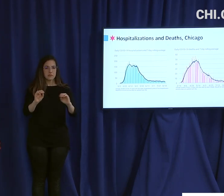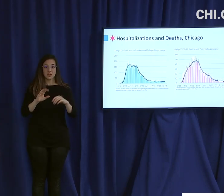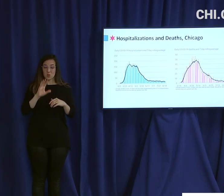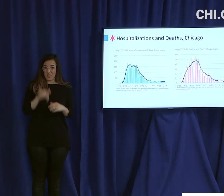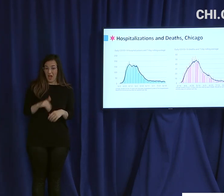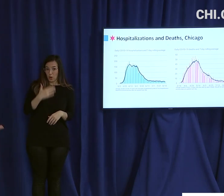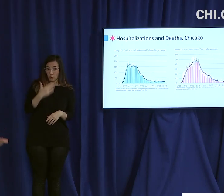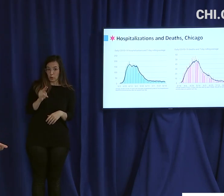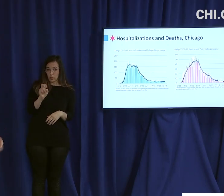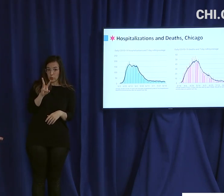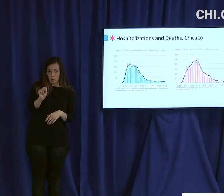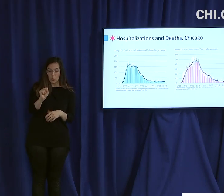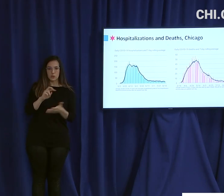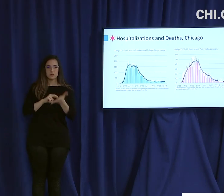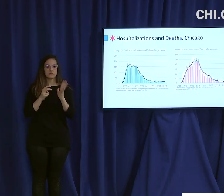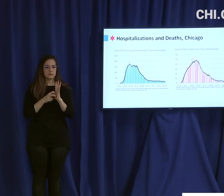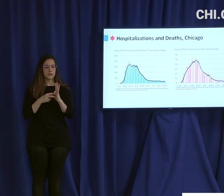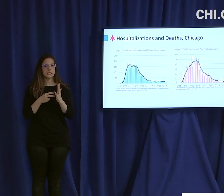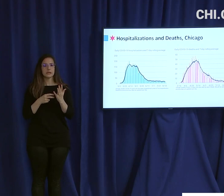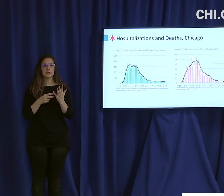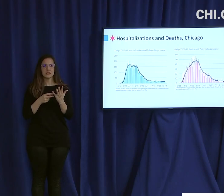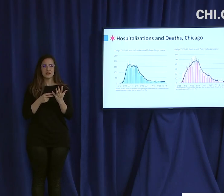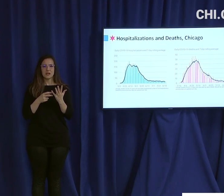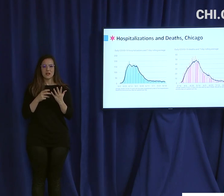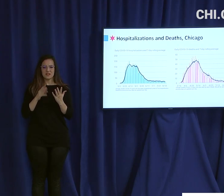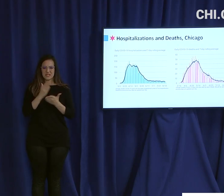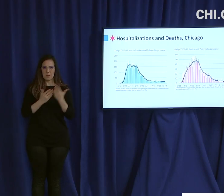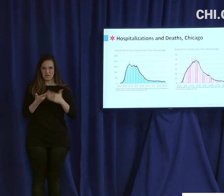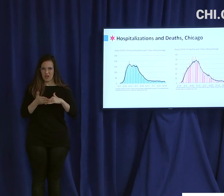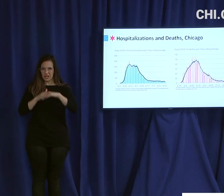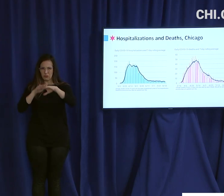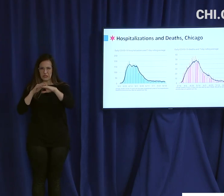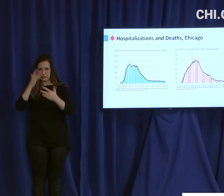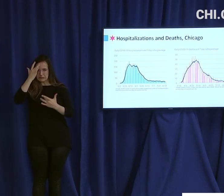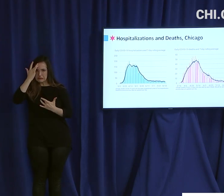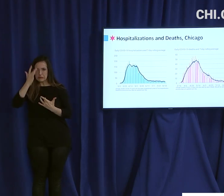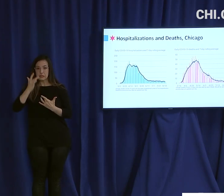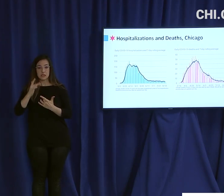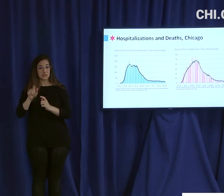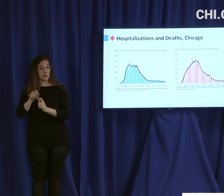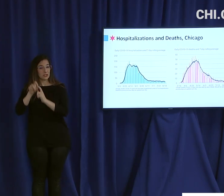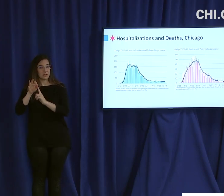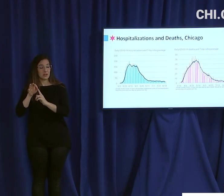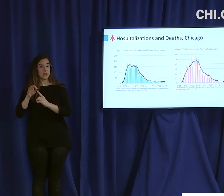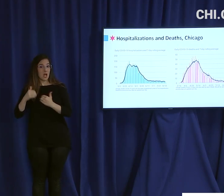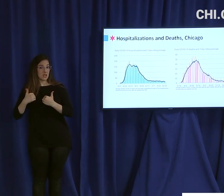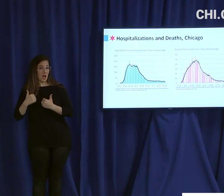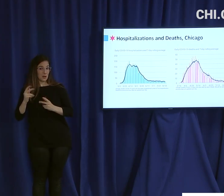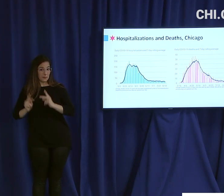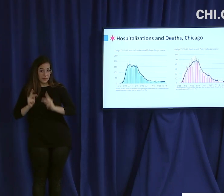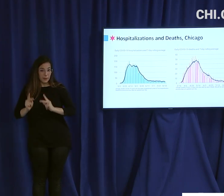increased cases, particularly among younger people, we've not seen a lot of spread at this point to people who